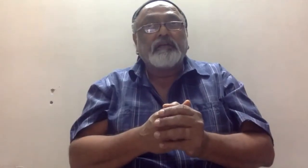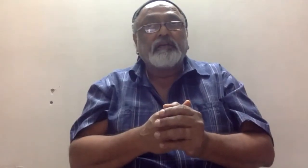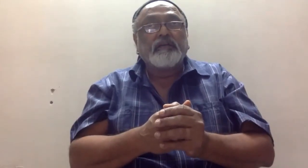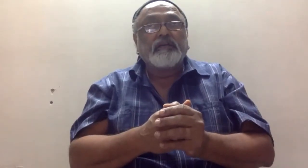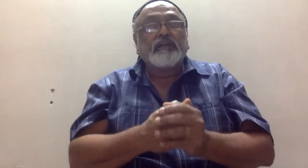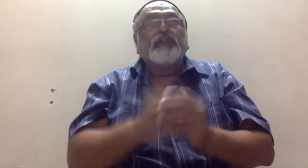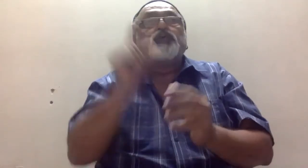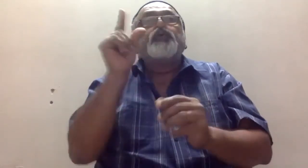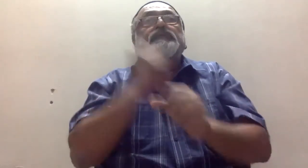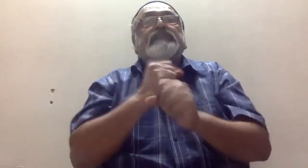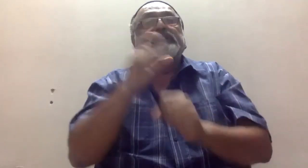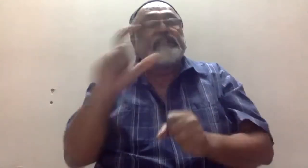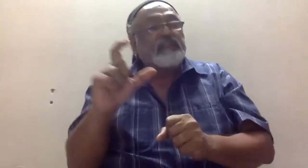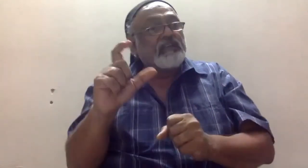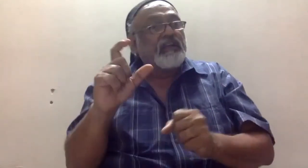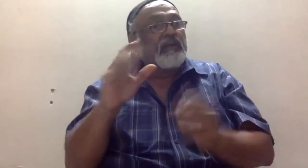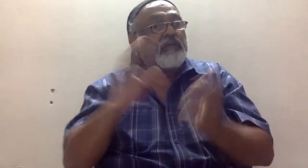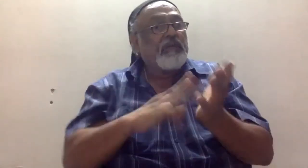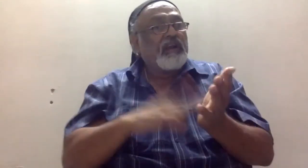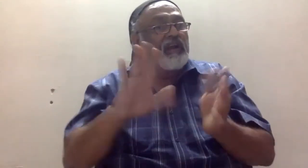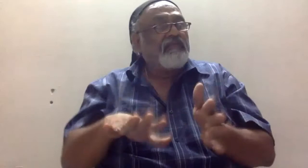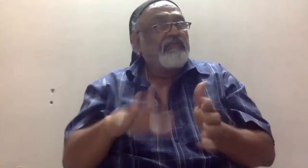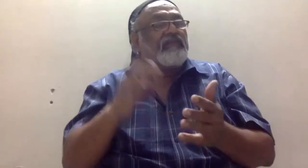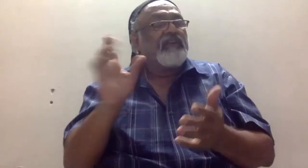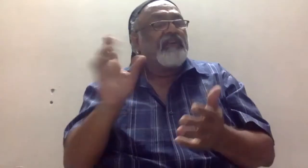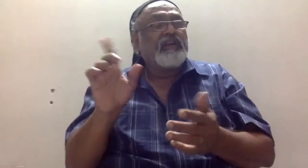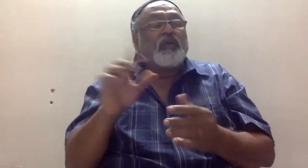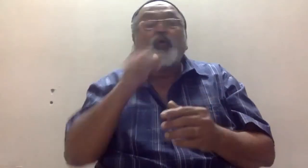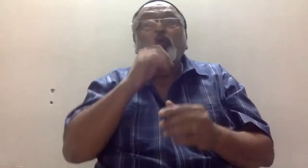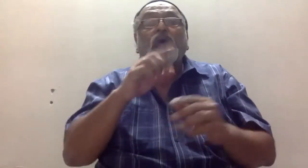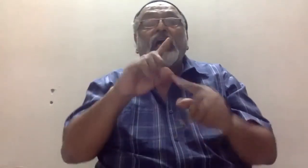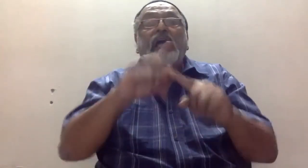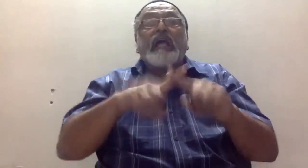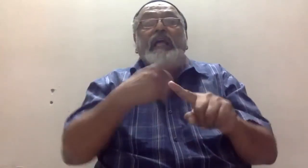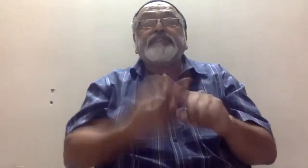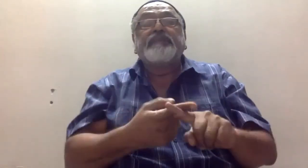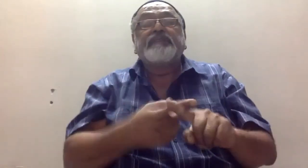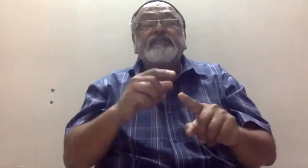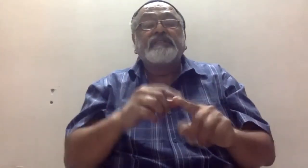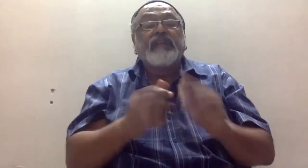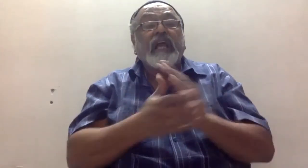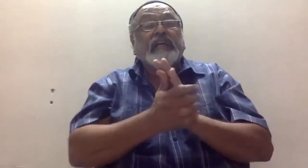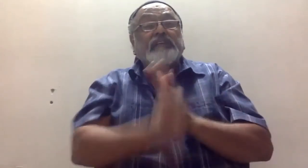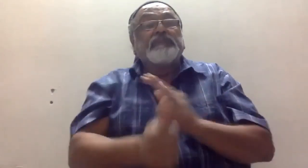Commission, who was writing, the expert committee who's writing and currently reviewing the